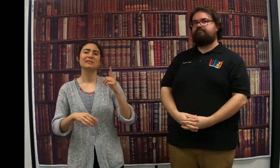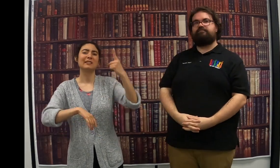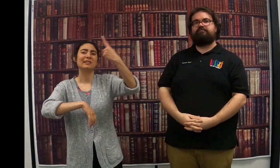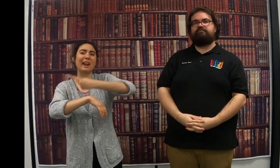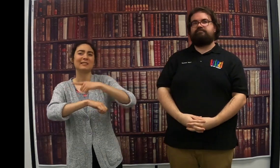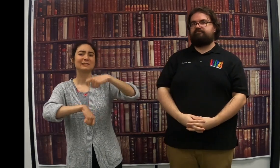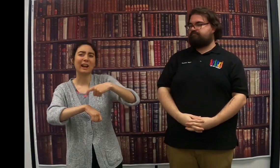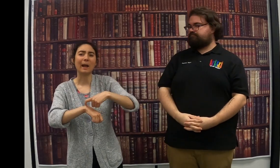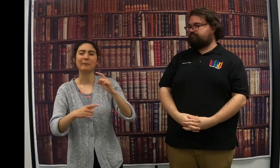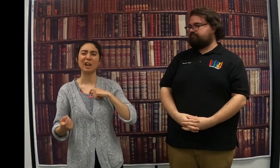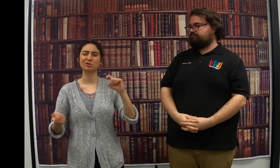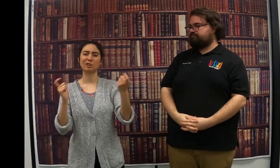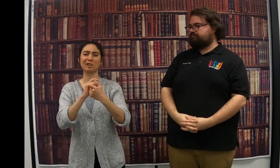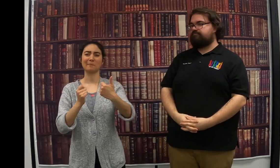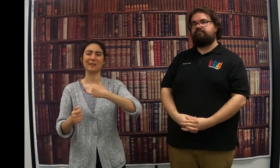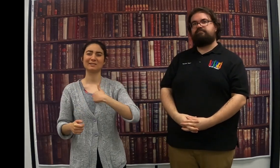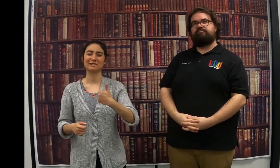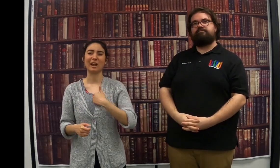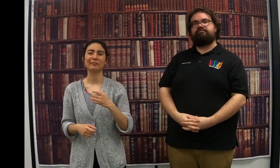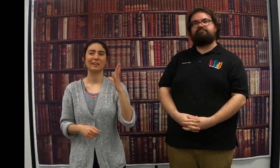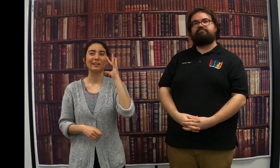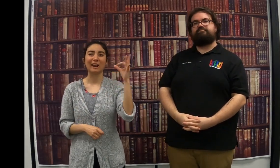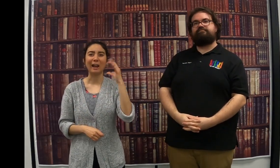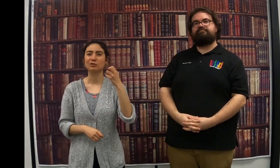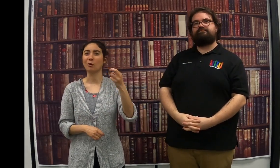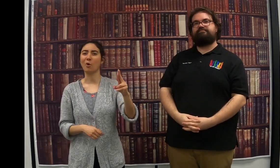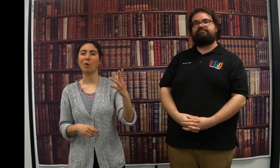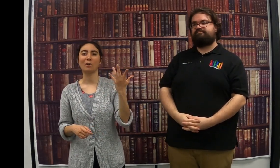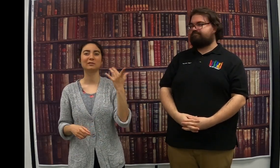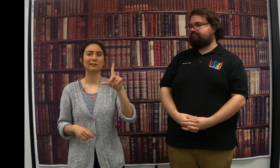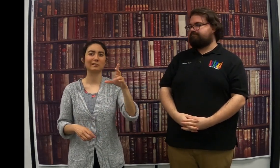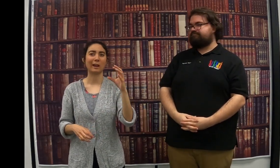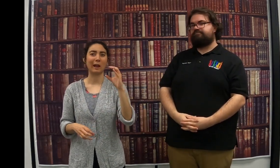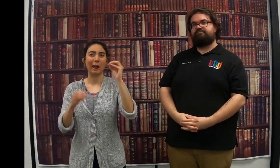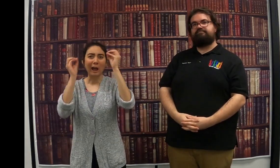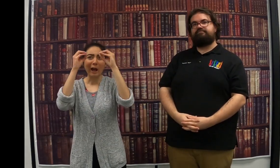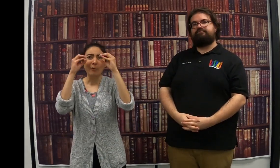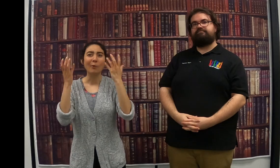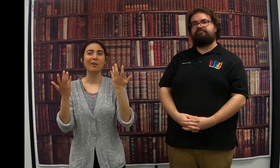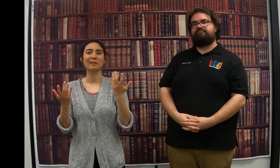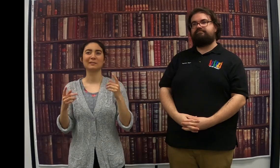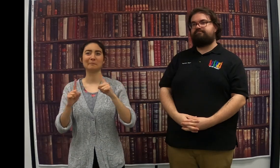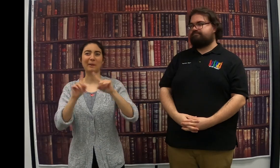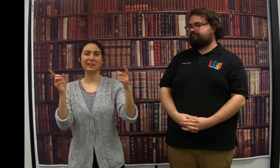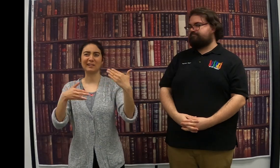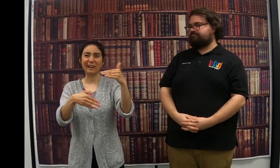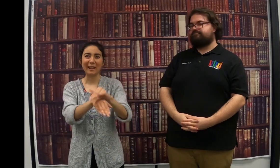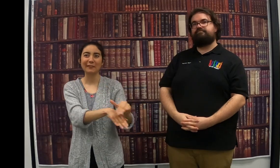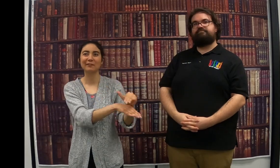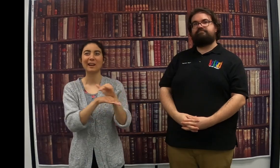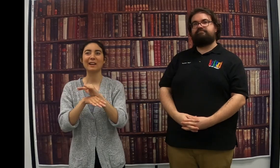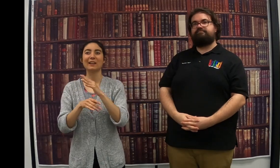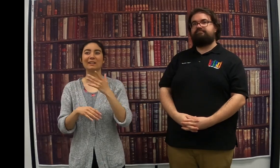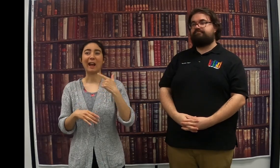I change myself into a cat or a screech owl, but in the evening I take